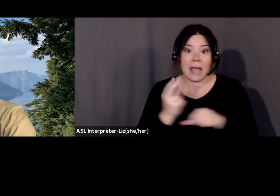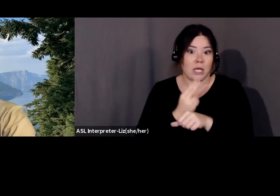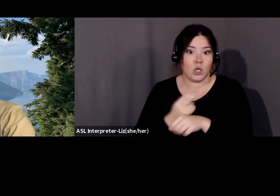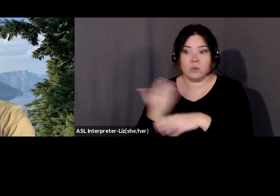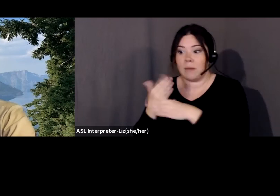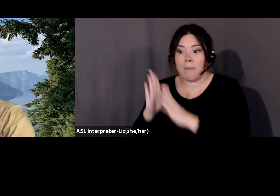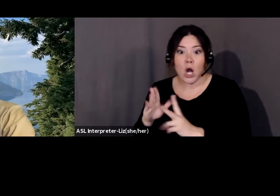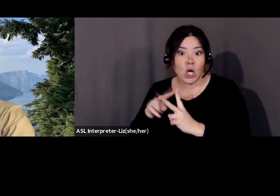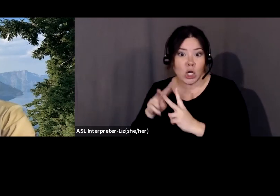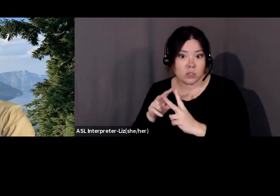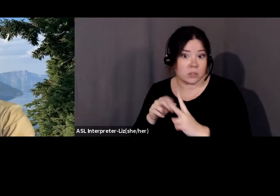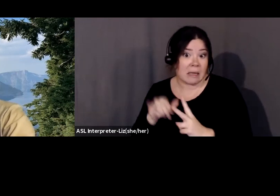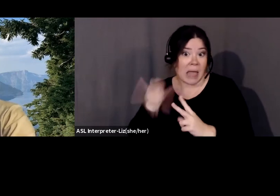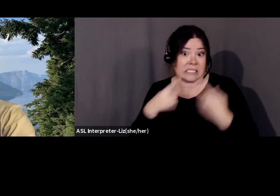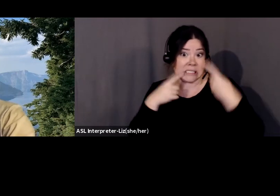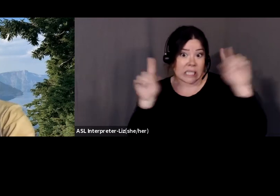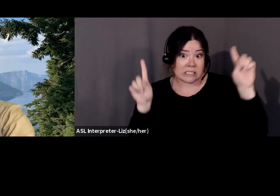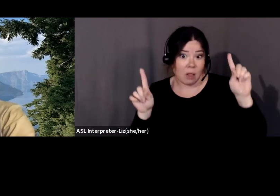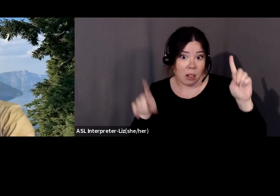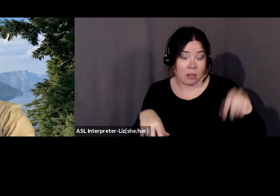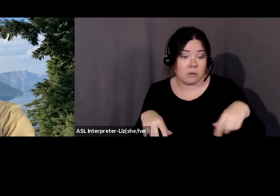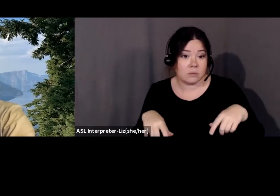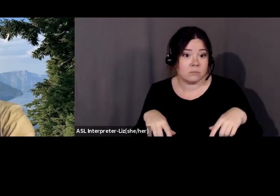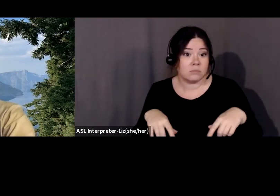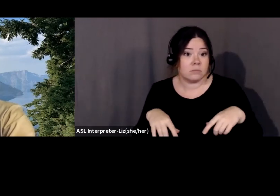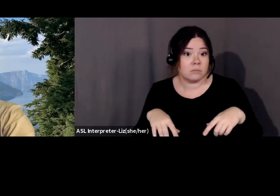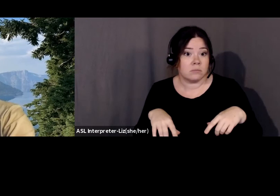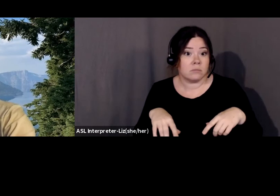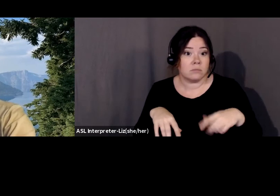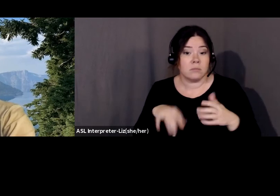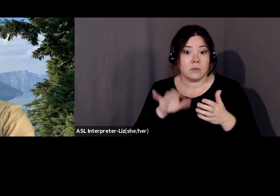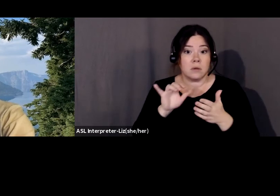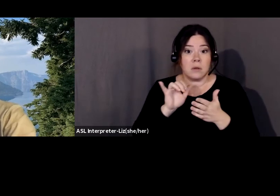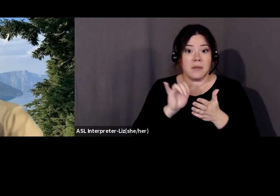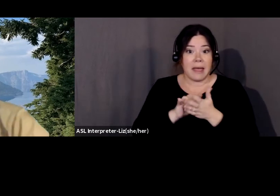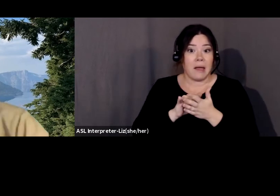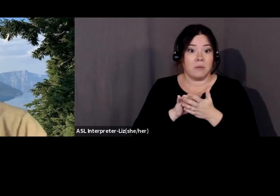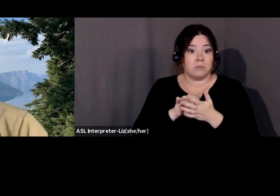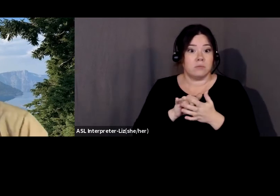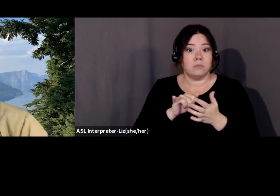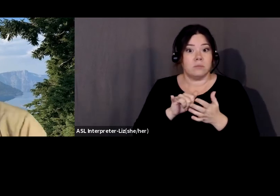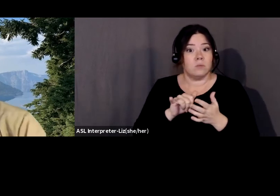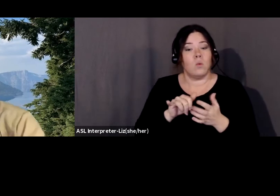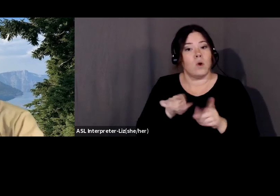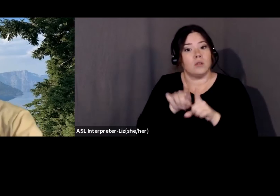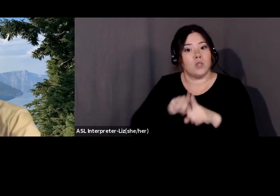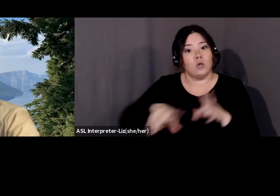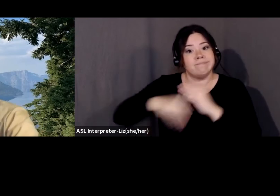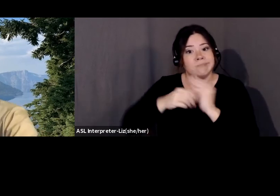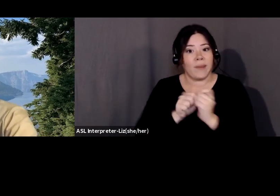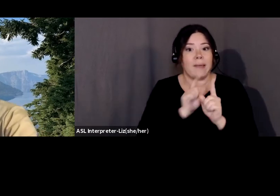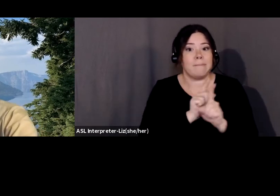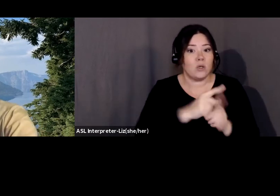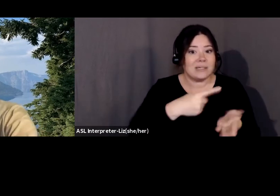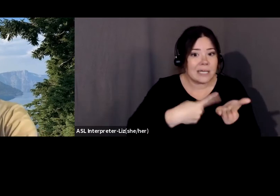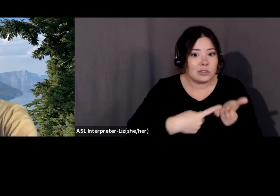seen that be very successful. And that would add on to some of those mentor discussions or the mentor ideas that we